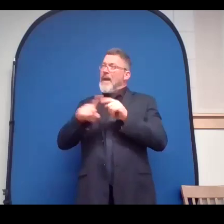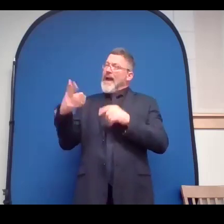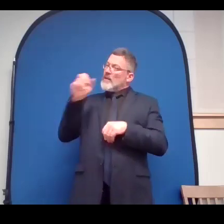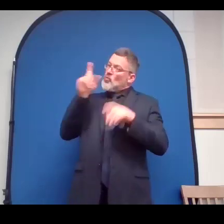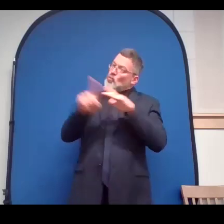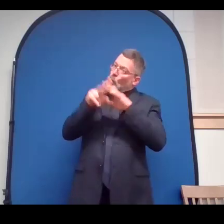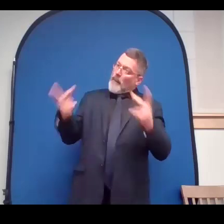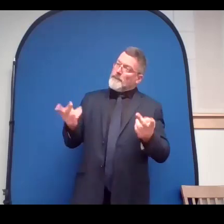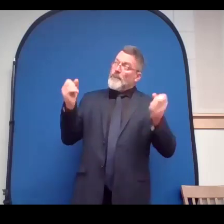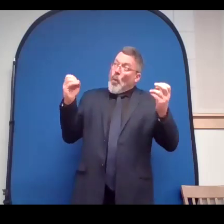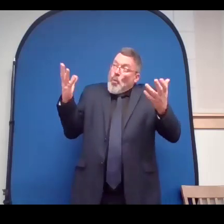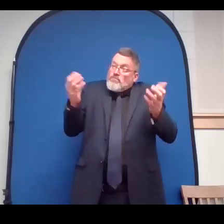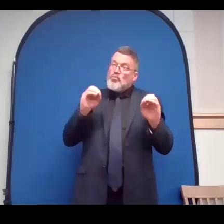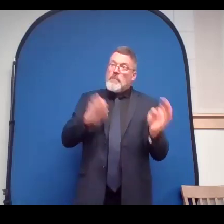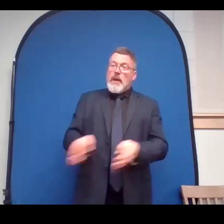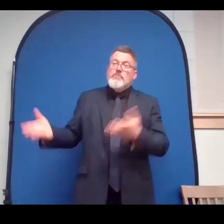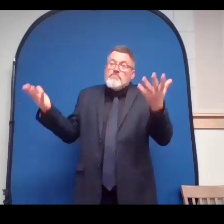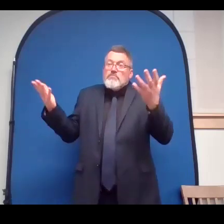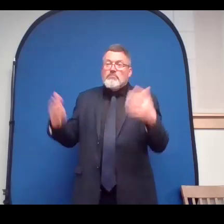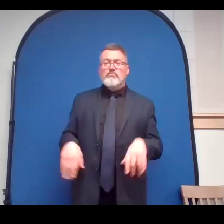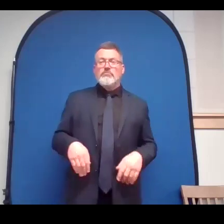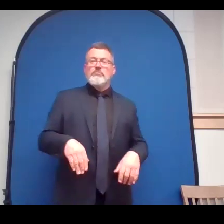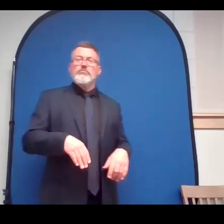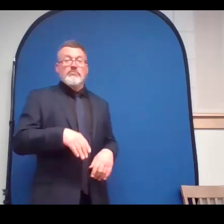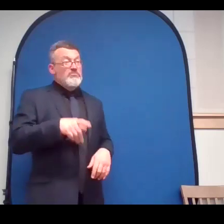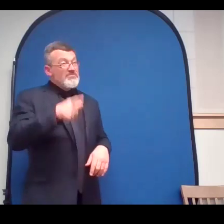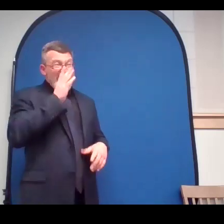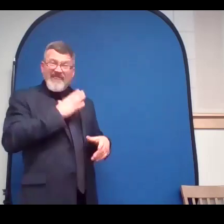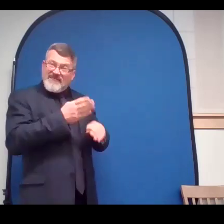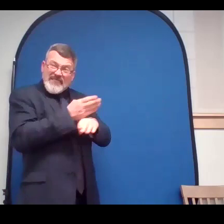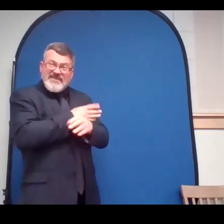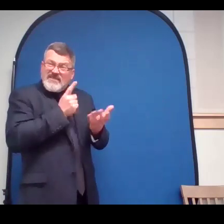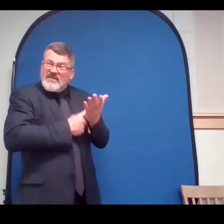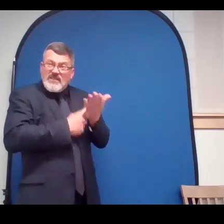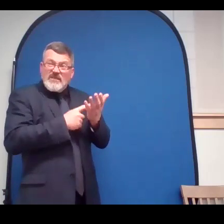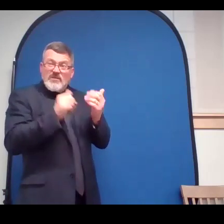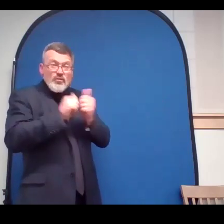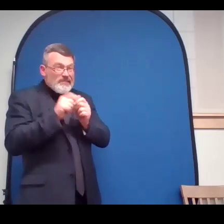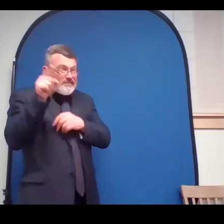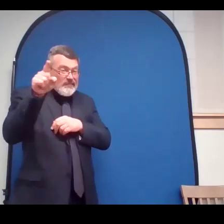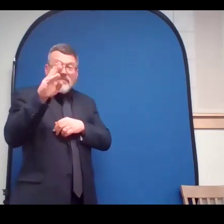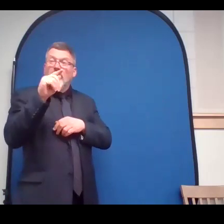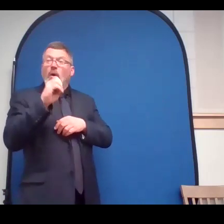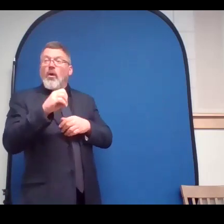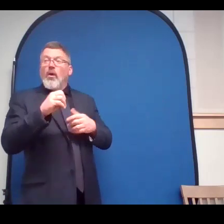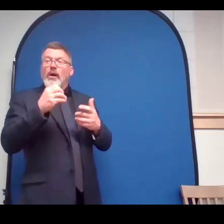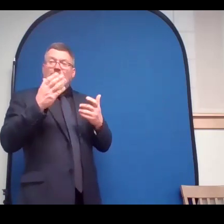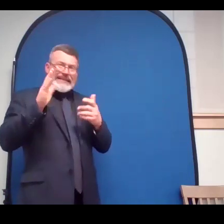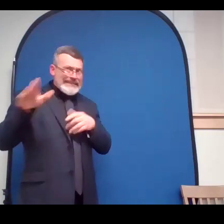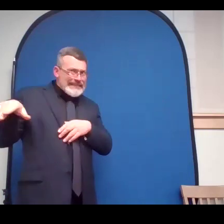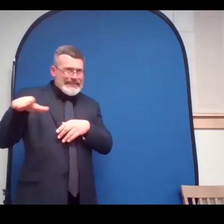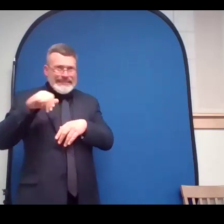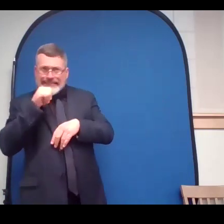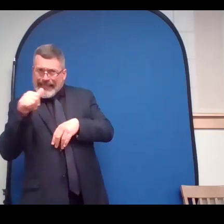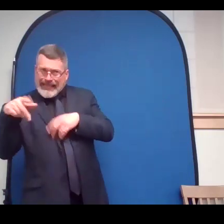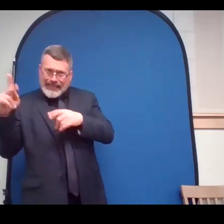There's no discussion in advance with Sergeant Mote or anybody else to restrict his access. No, there was no discussion. Okay. Now, let's look down